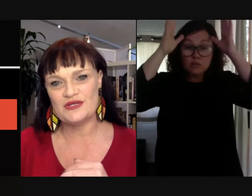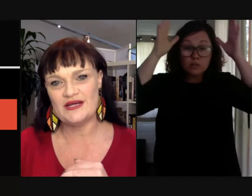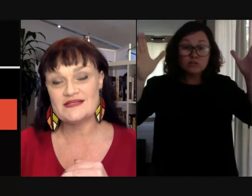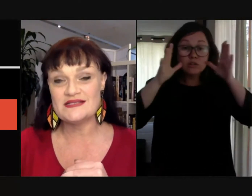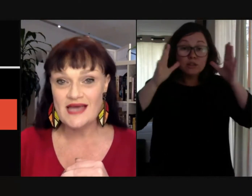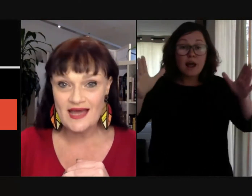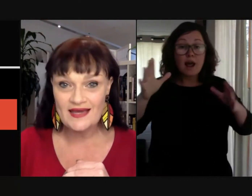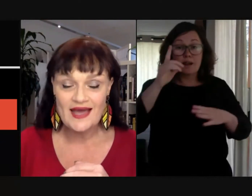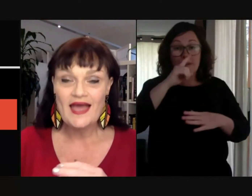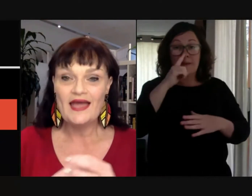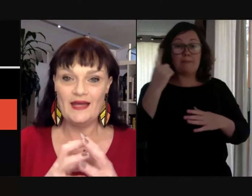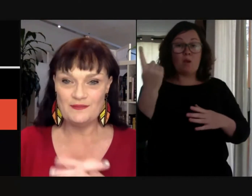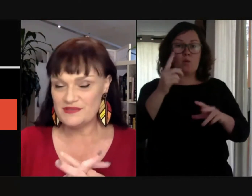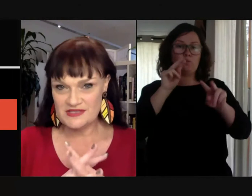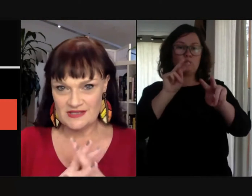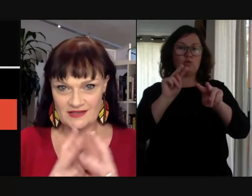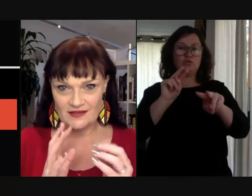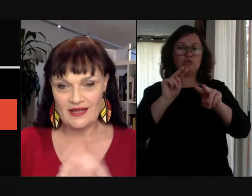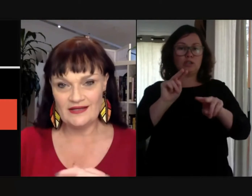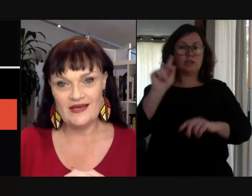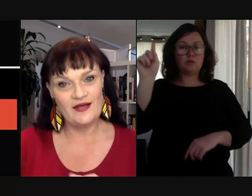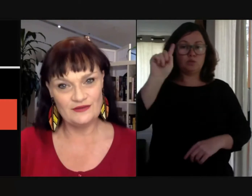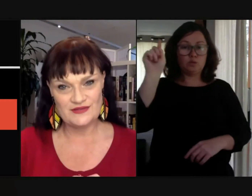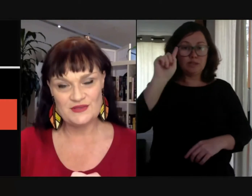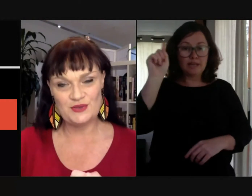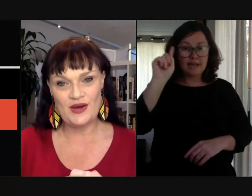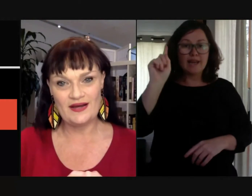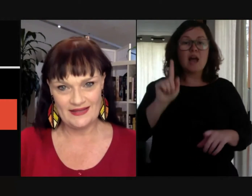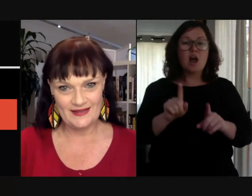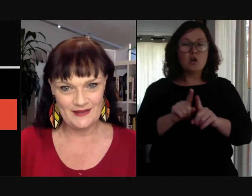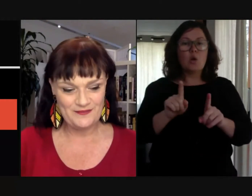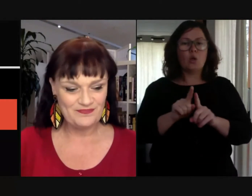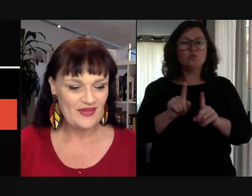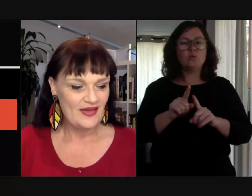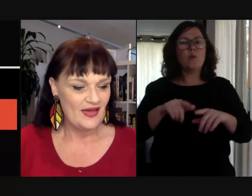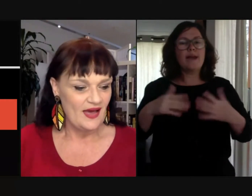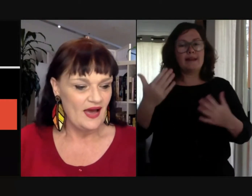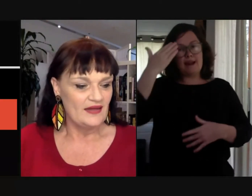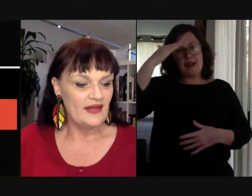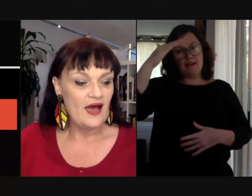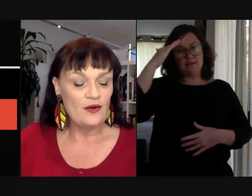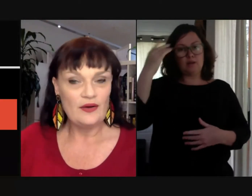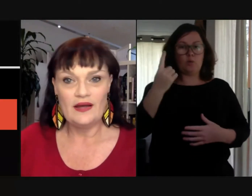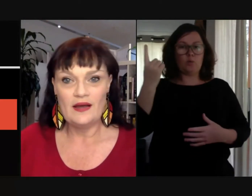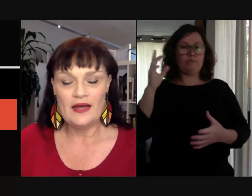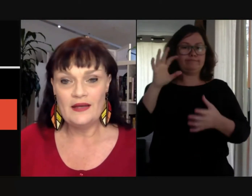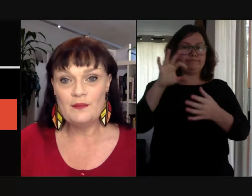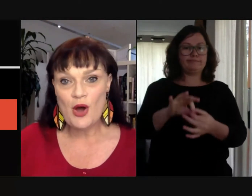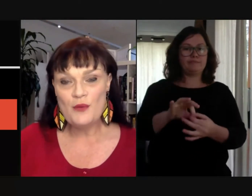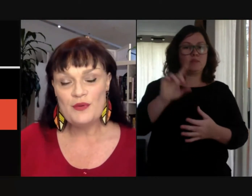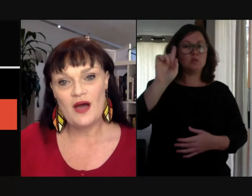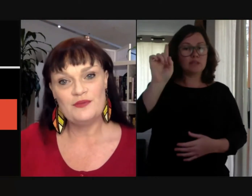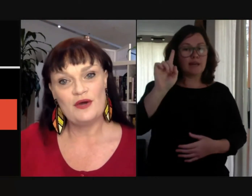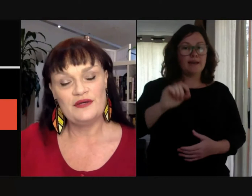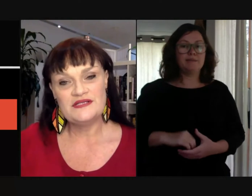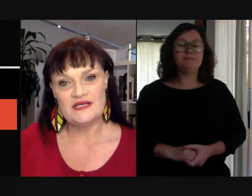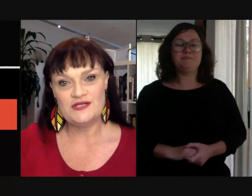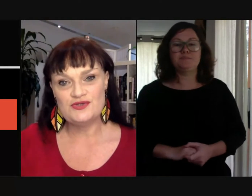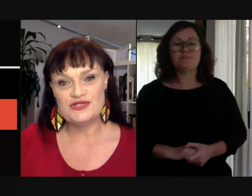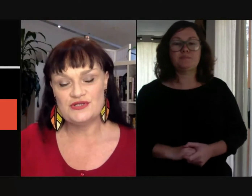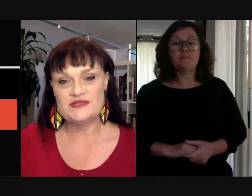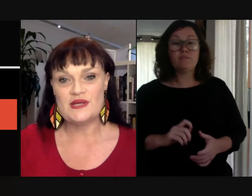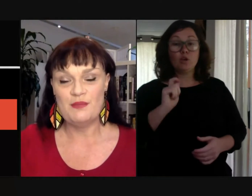are joining us today, in particular any elders who are here. Now, in a moment, I'm going